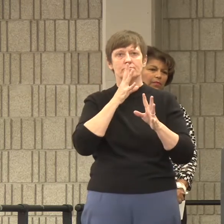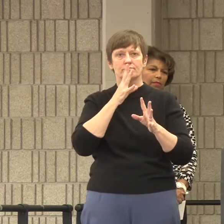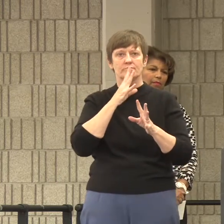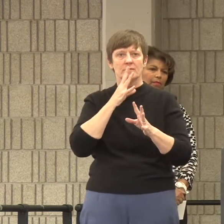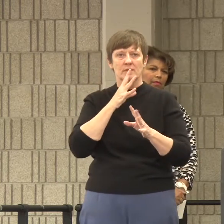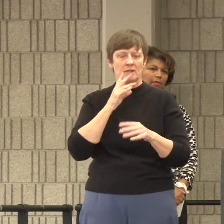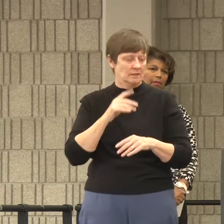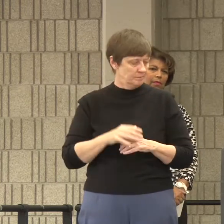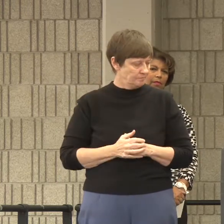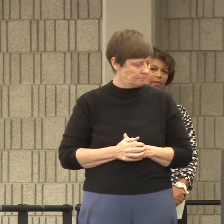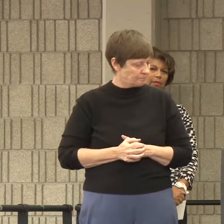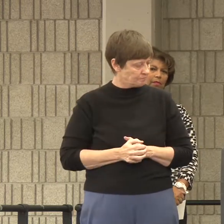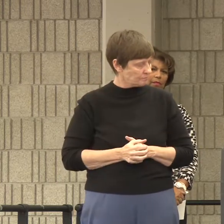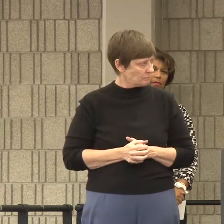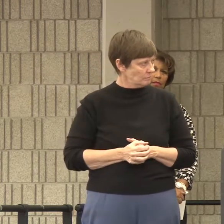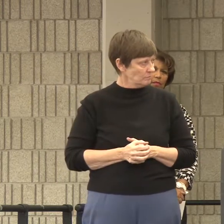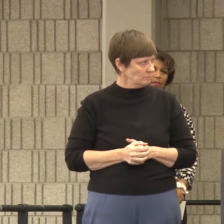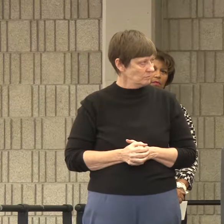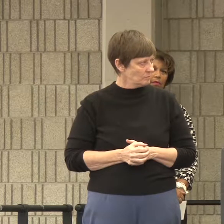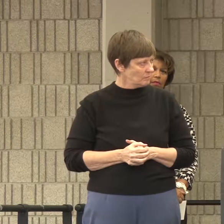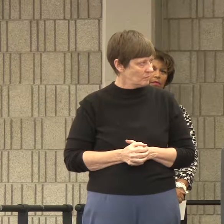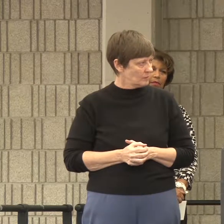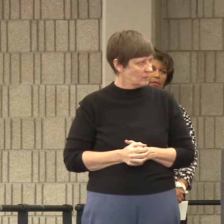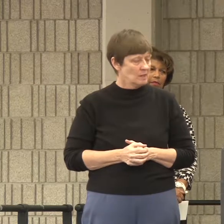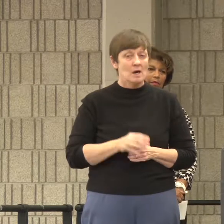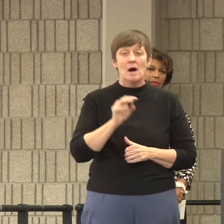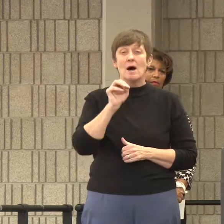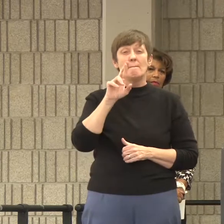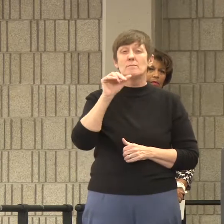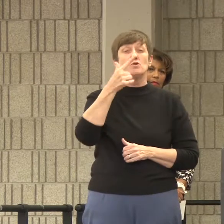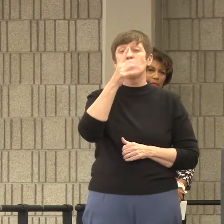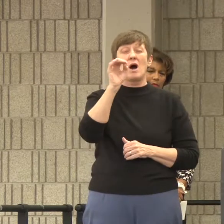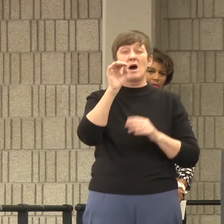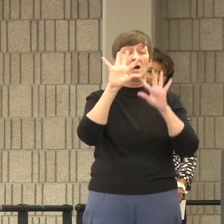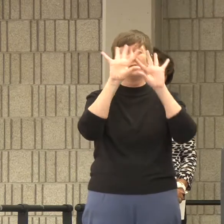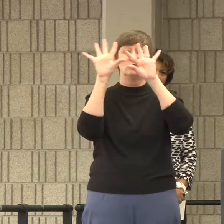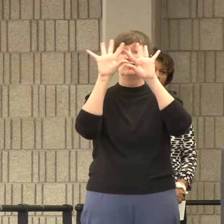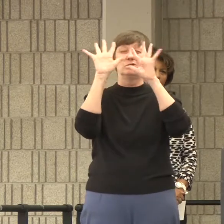also revelatory. A mirage summoned into the world of matter.